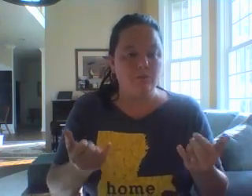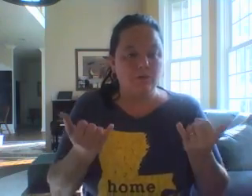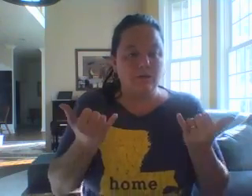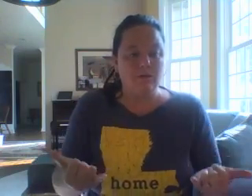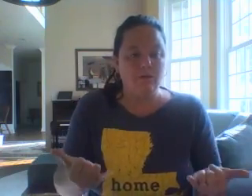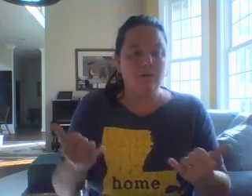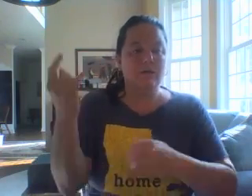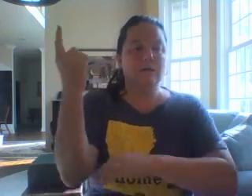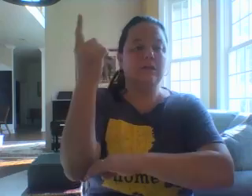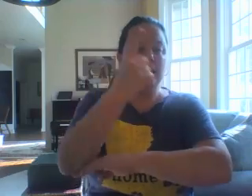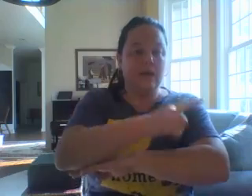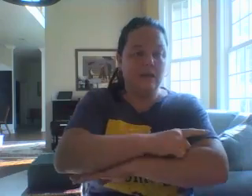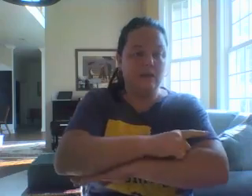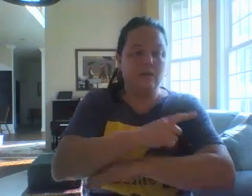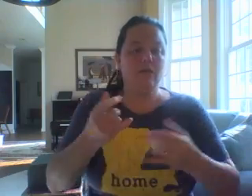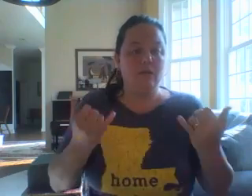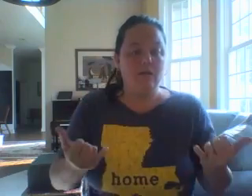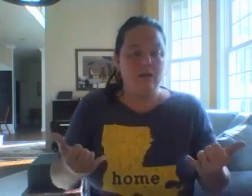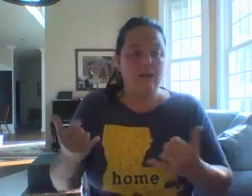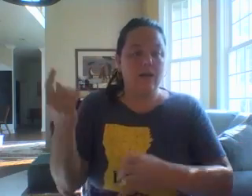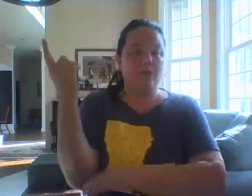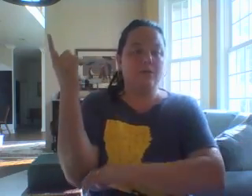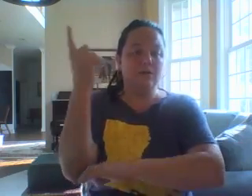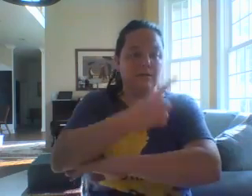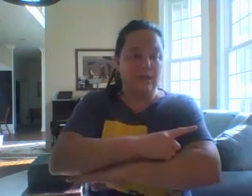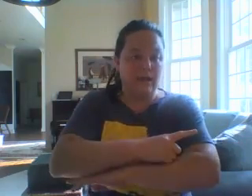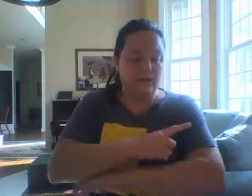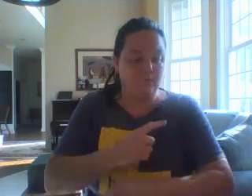doing today, now, day.